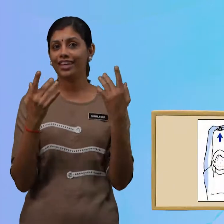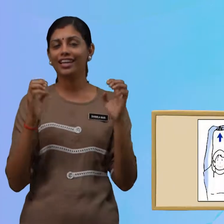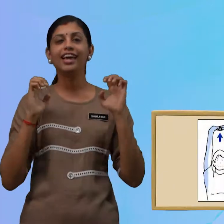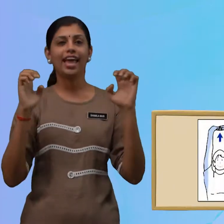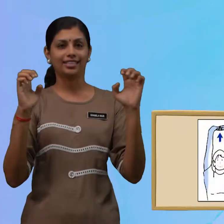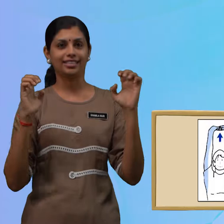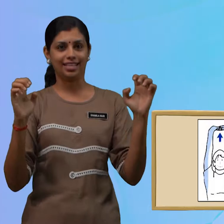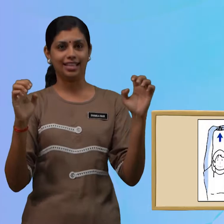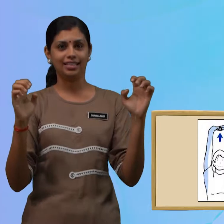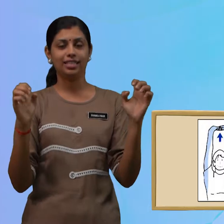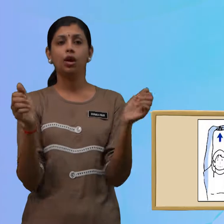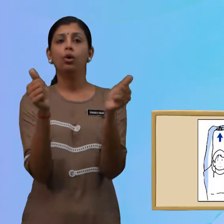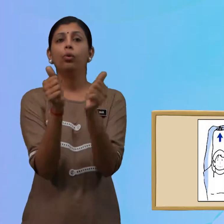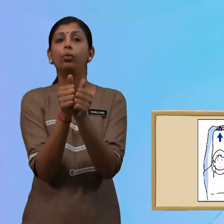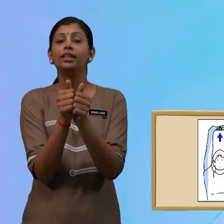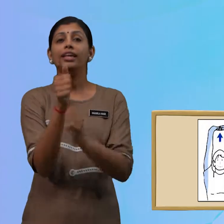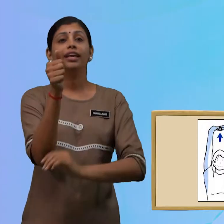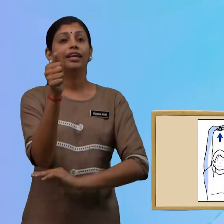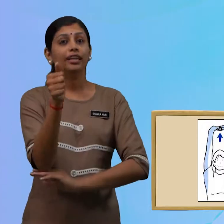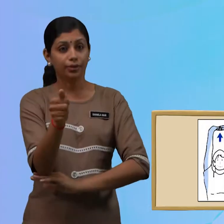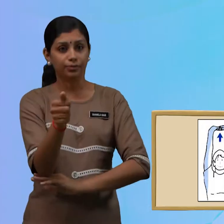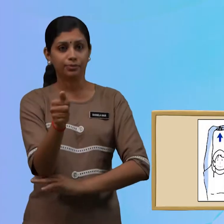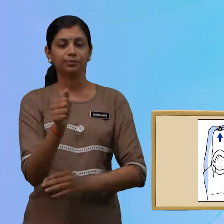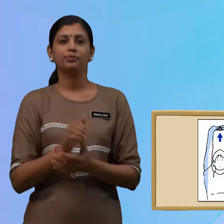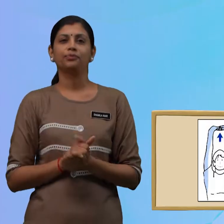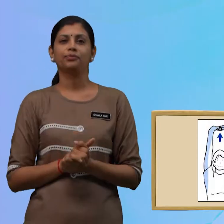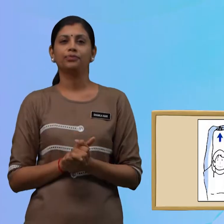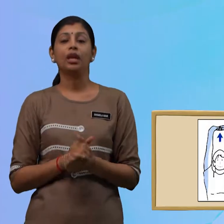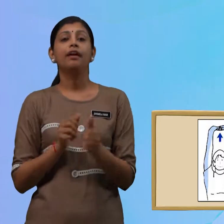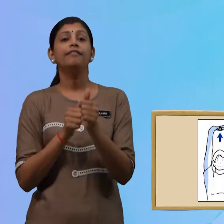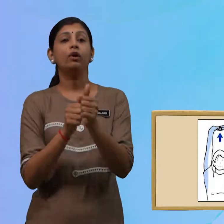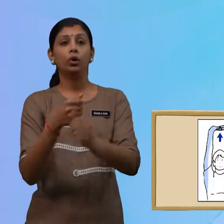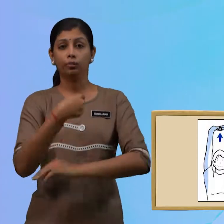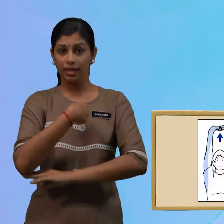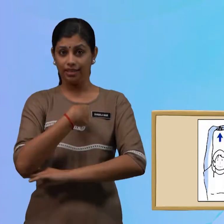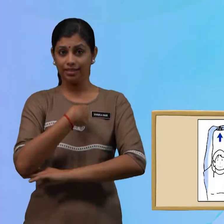finger exercise with you. Follow me.